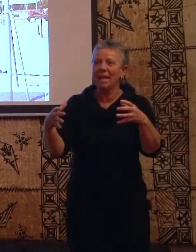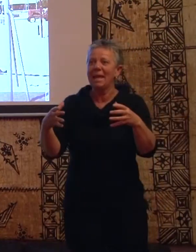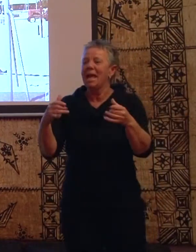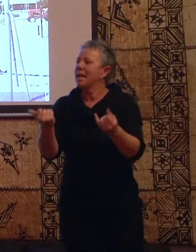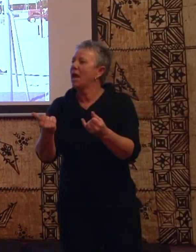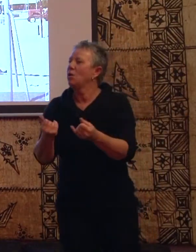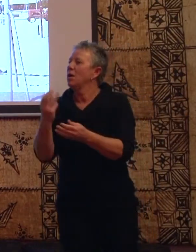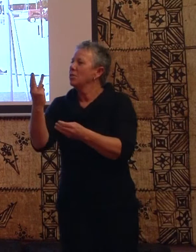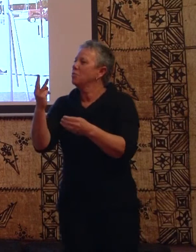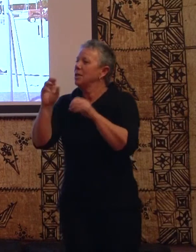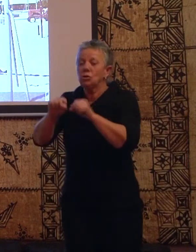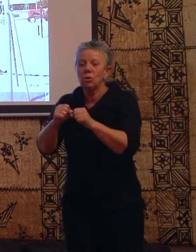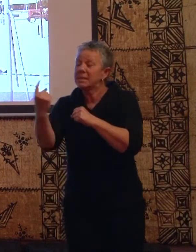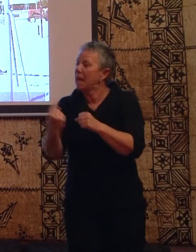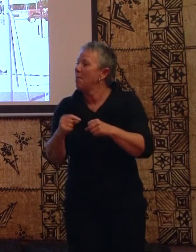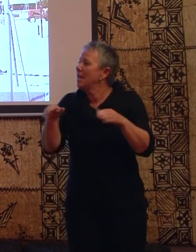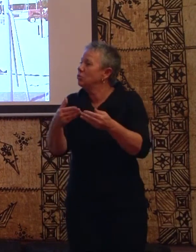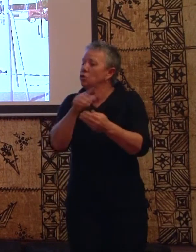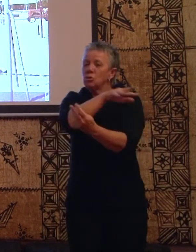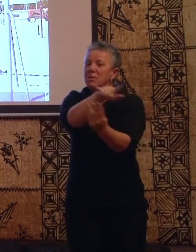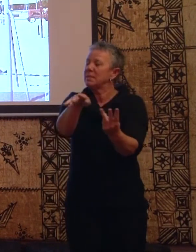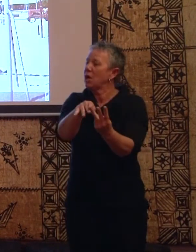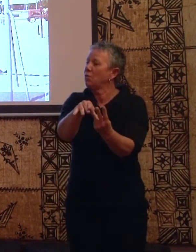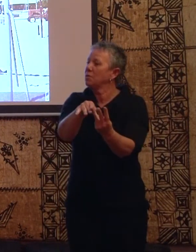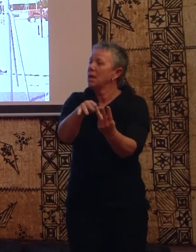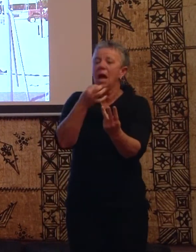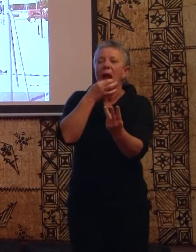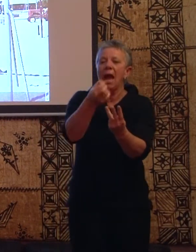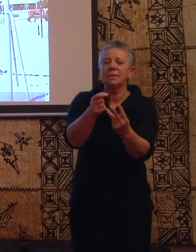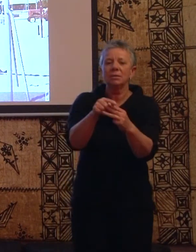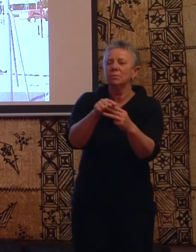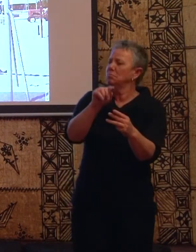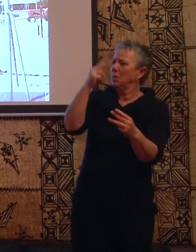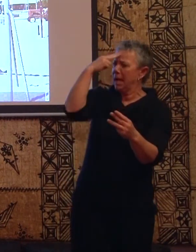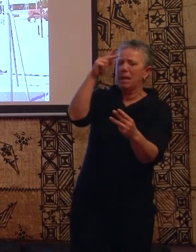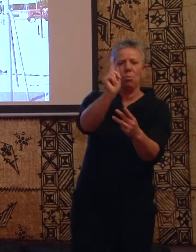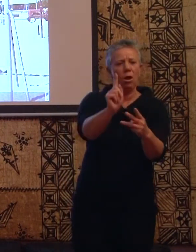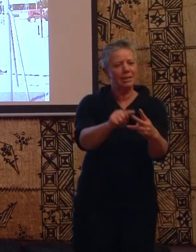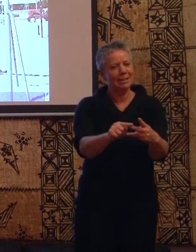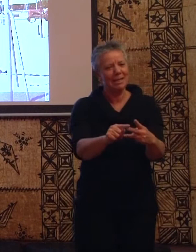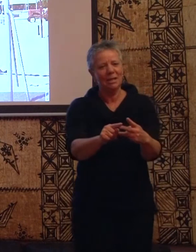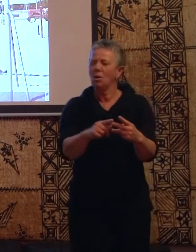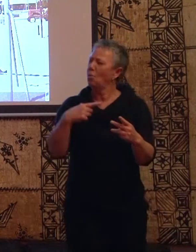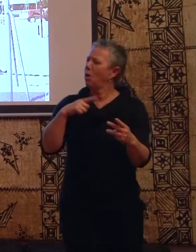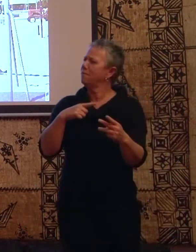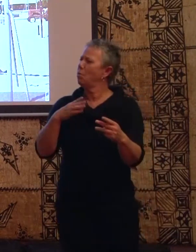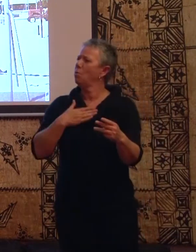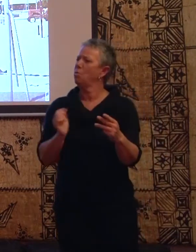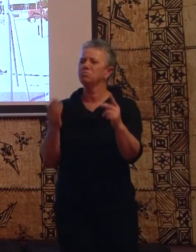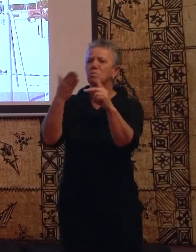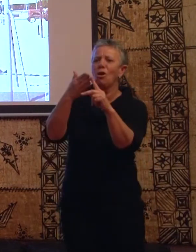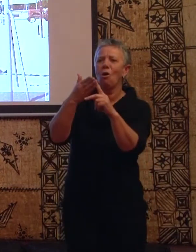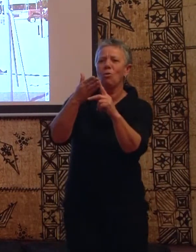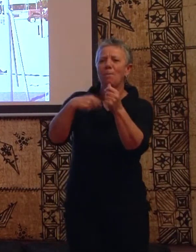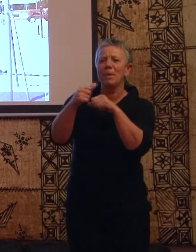and Megan, to tonight's Pachakacha. And we're going to ask them really just to briefly introduce themselves and share with us why they chose to aim